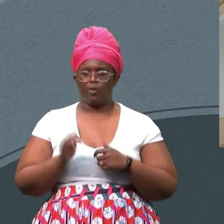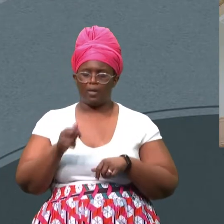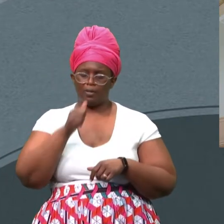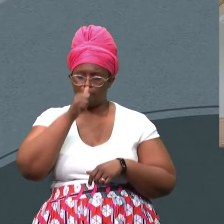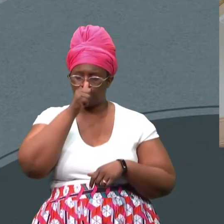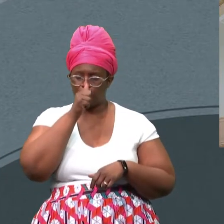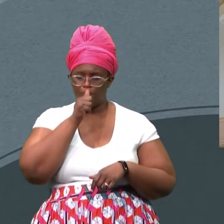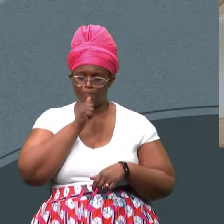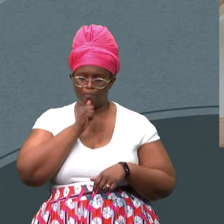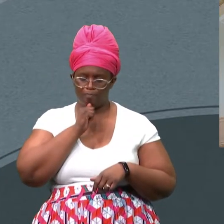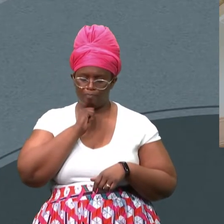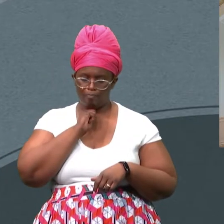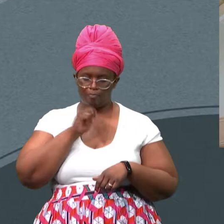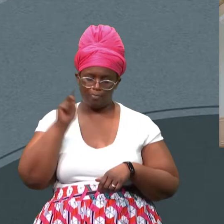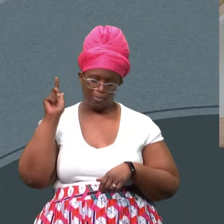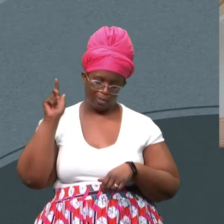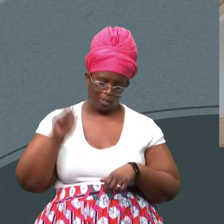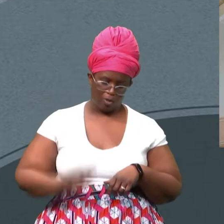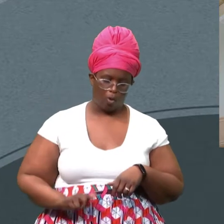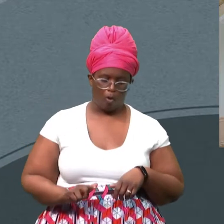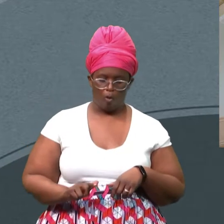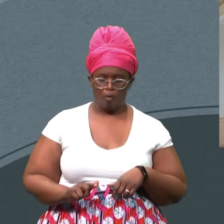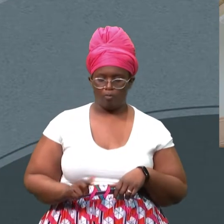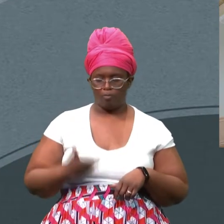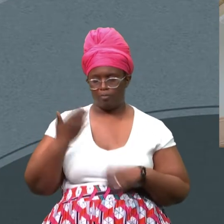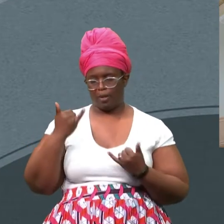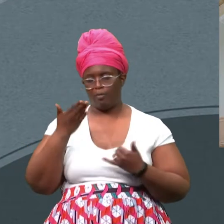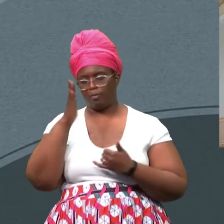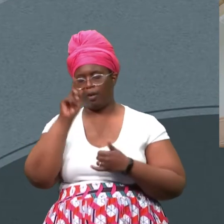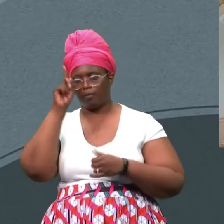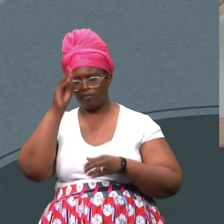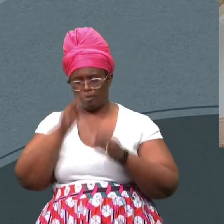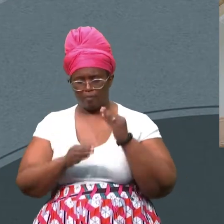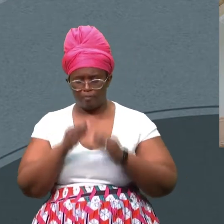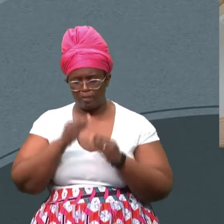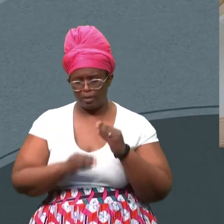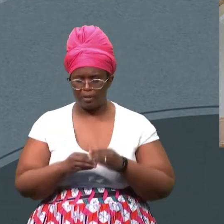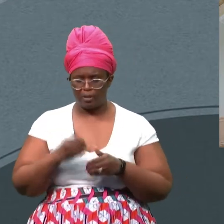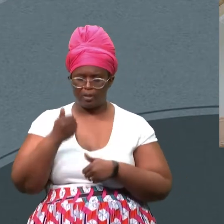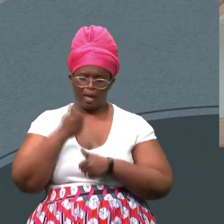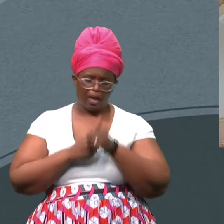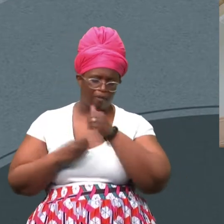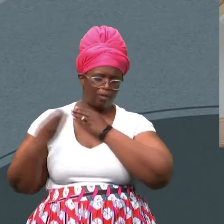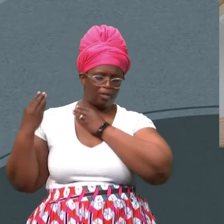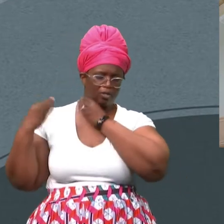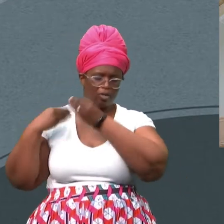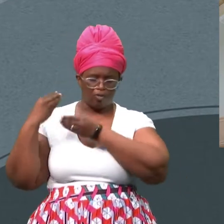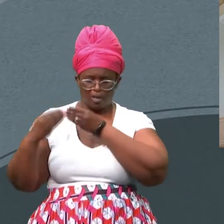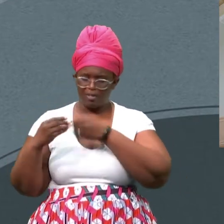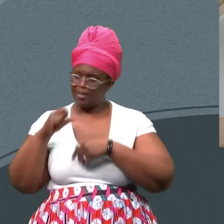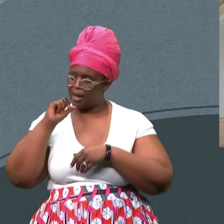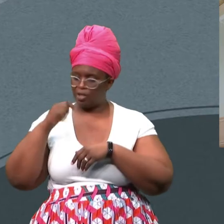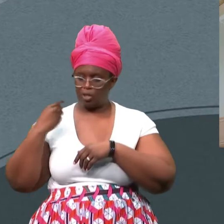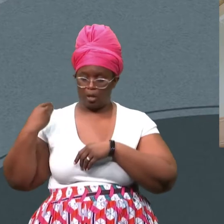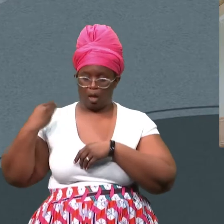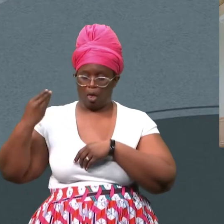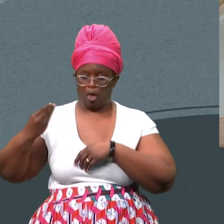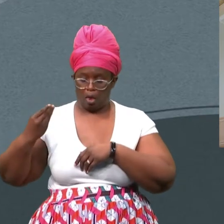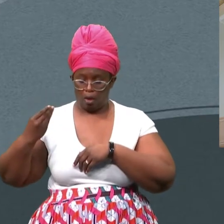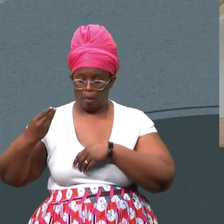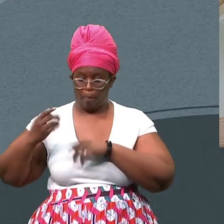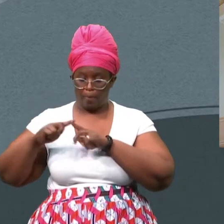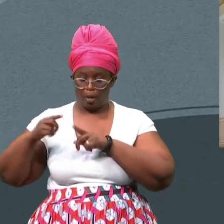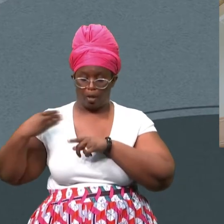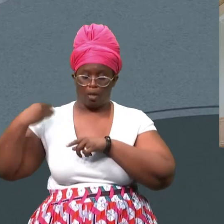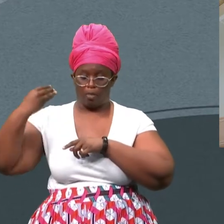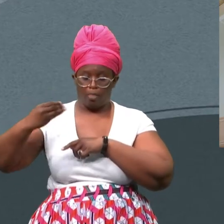humble estate, I'm about to fix it. That every generation, not just the next generation, from now on.